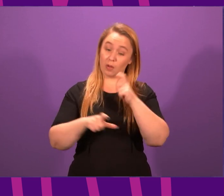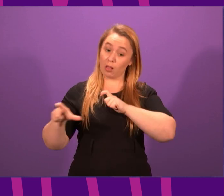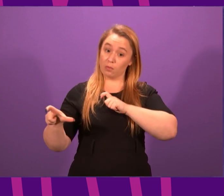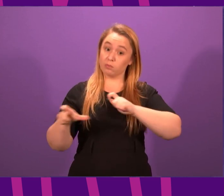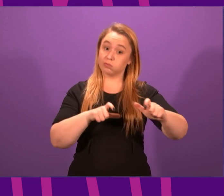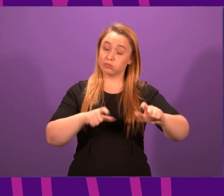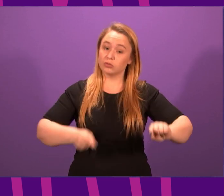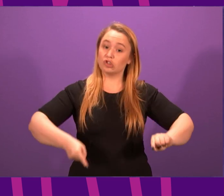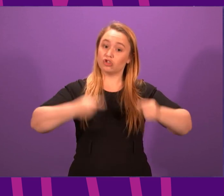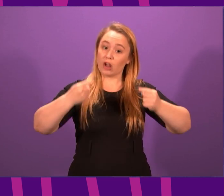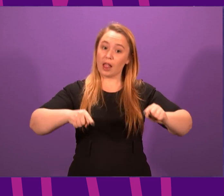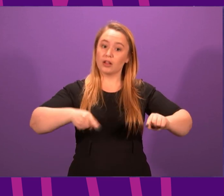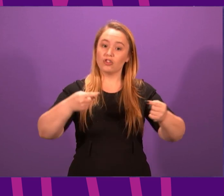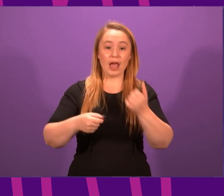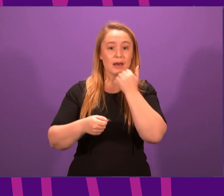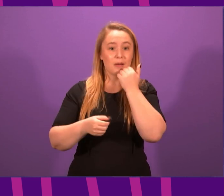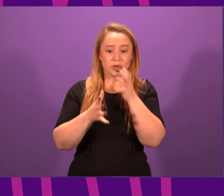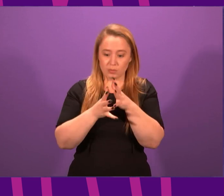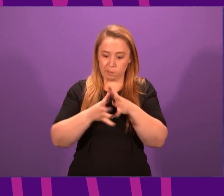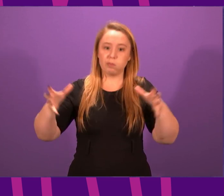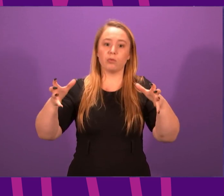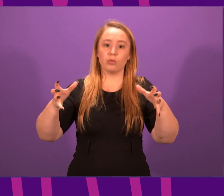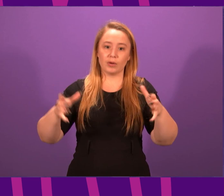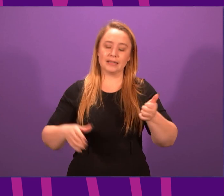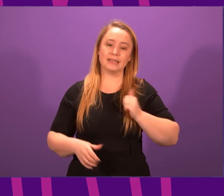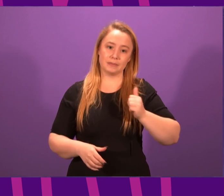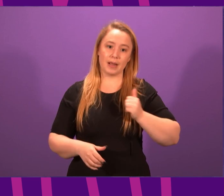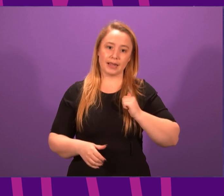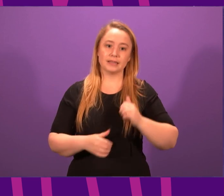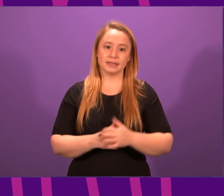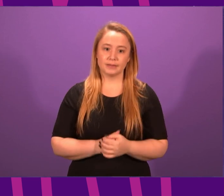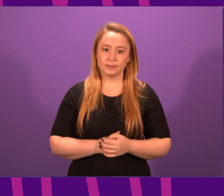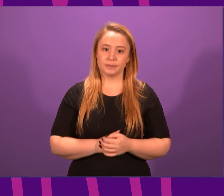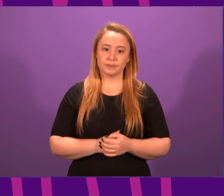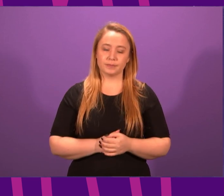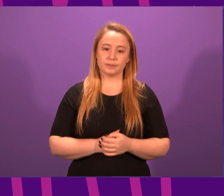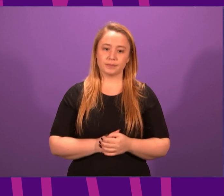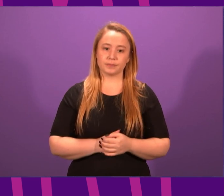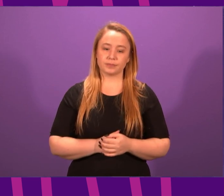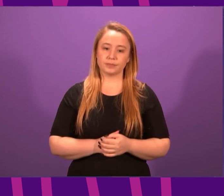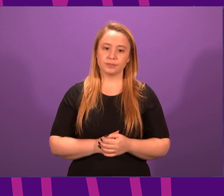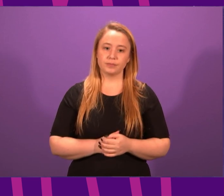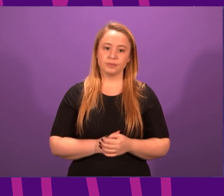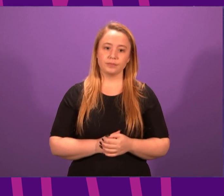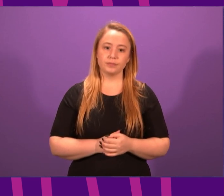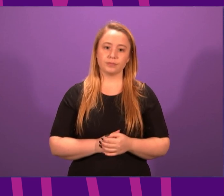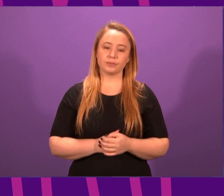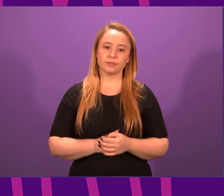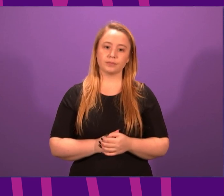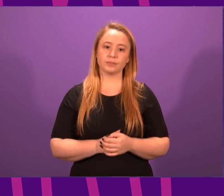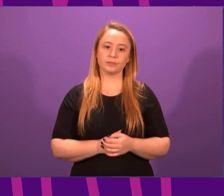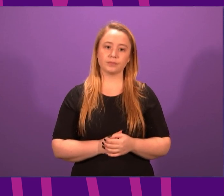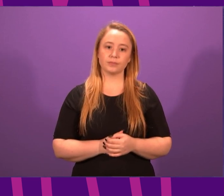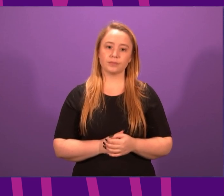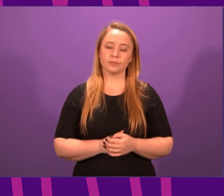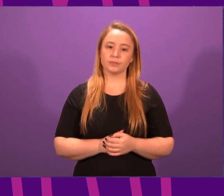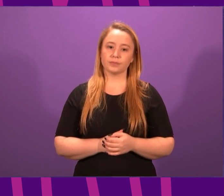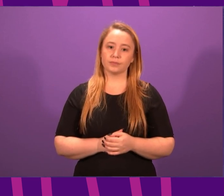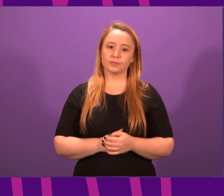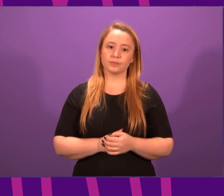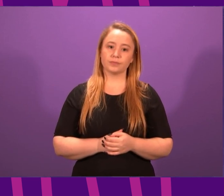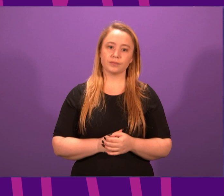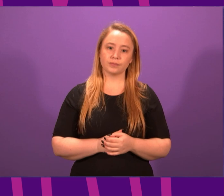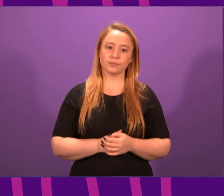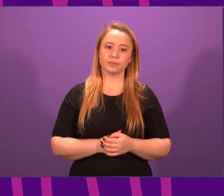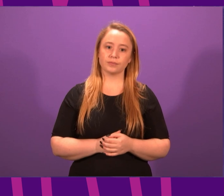for us with higher numbers of cases than we would want to see for some time to come. In addition, given the lag effect associated with